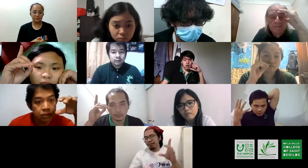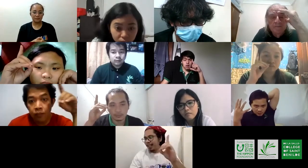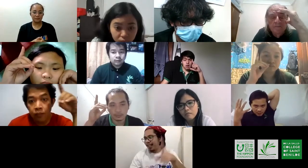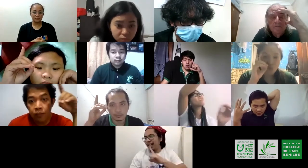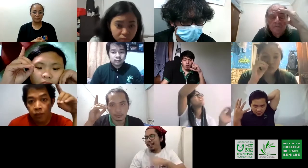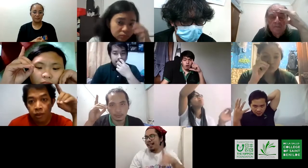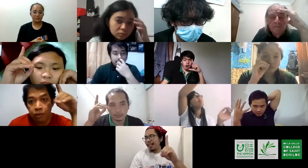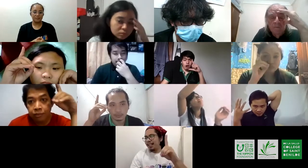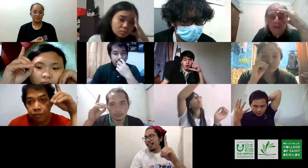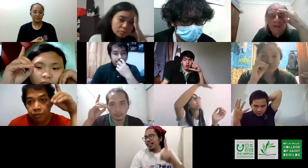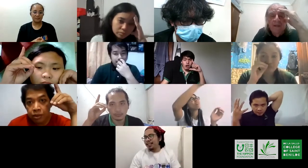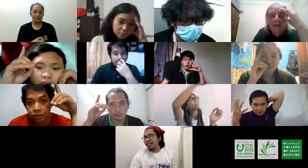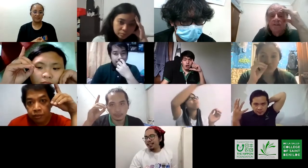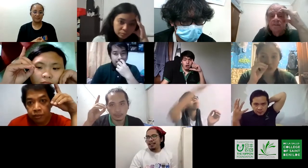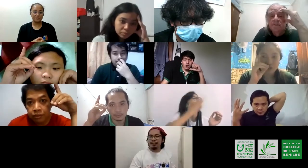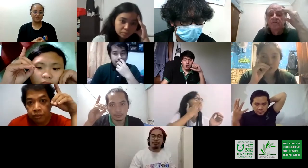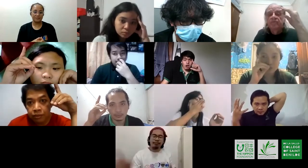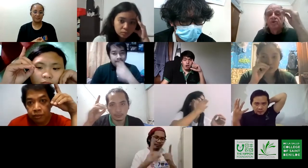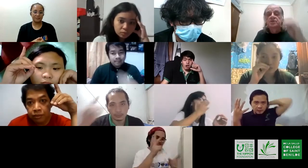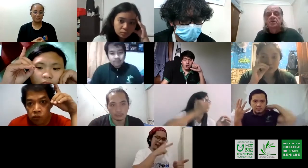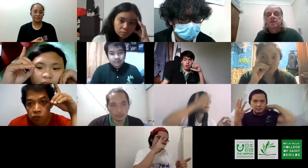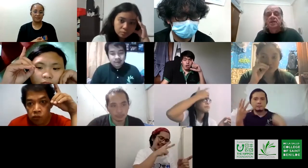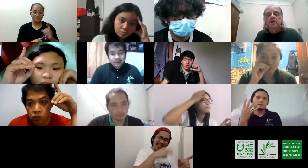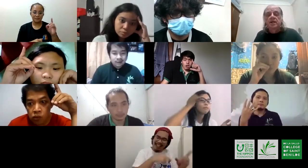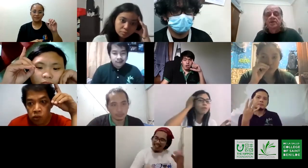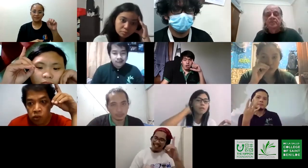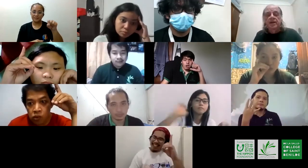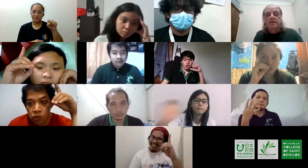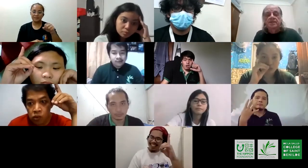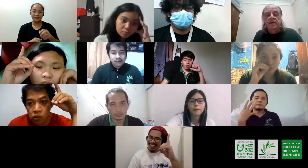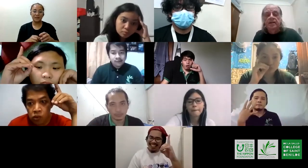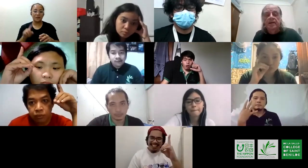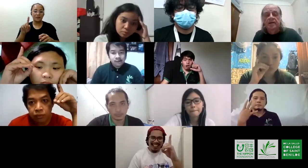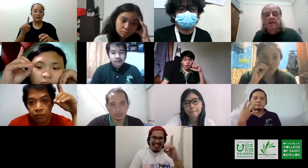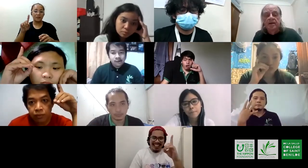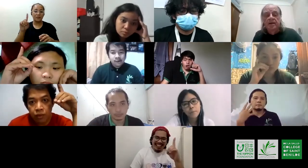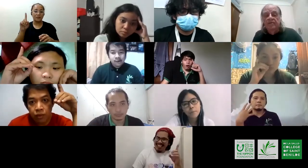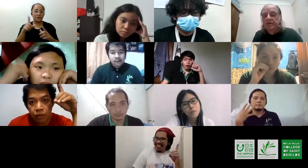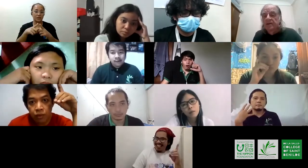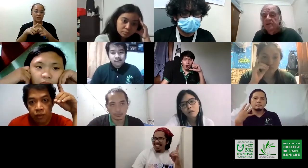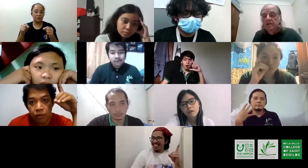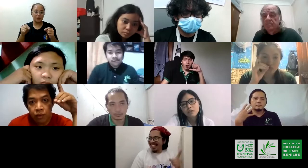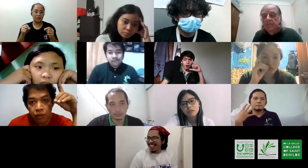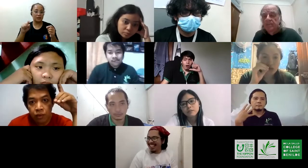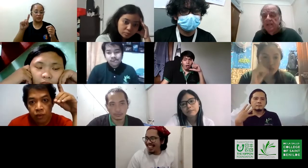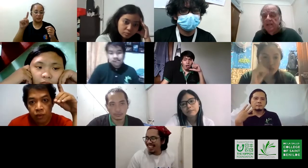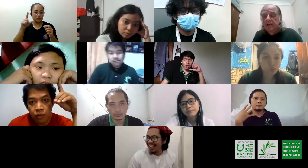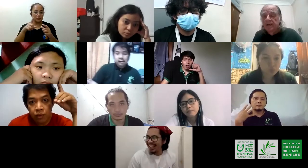D. D, yes. First in D, Japan, second in Vietnam, B.